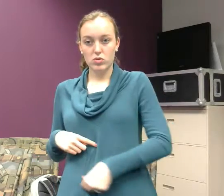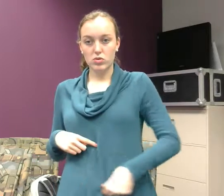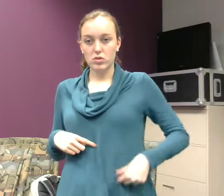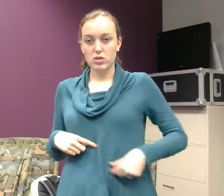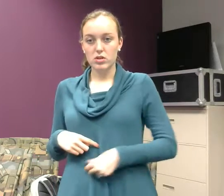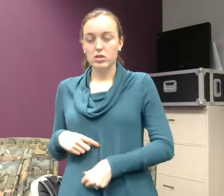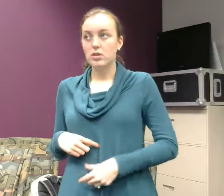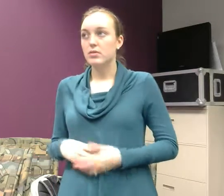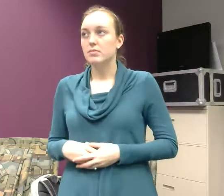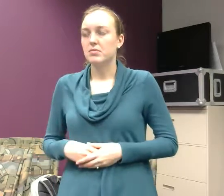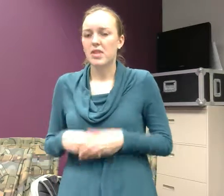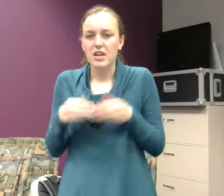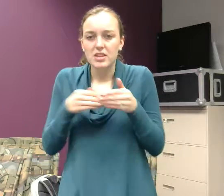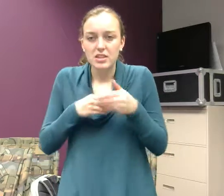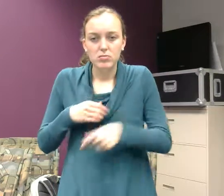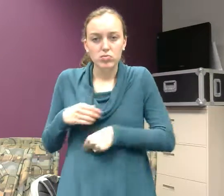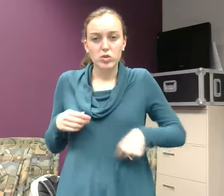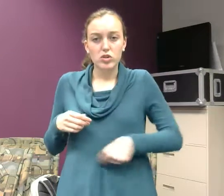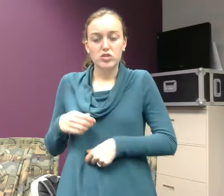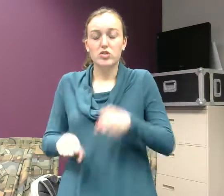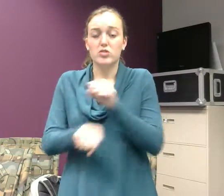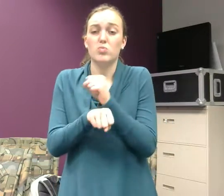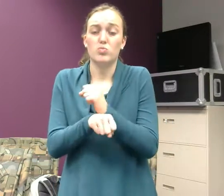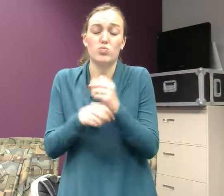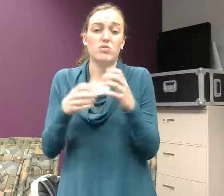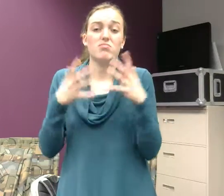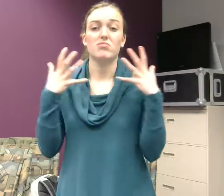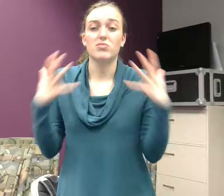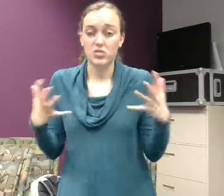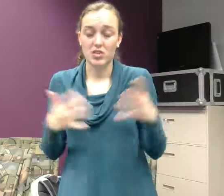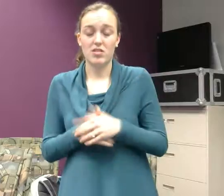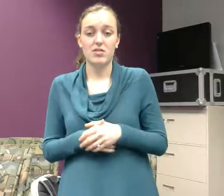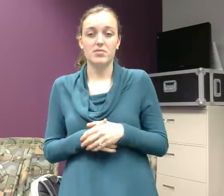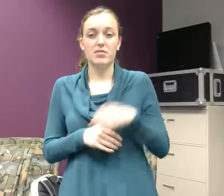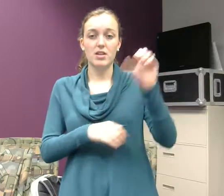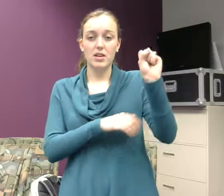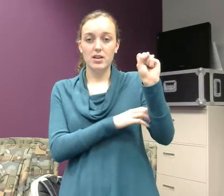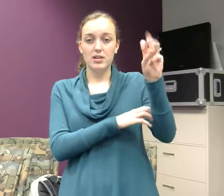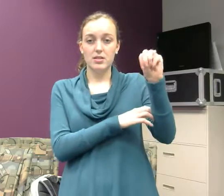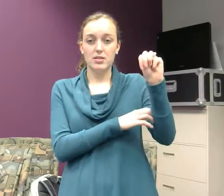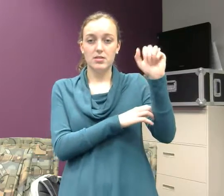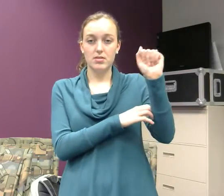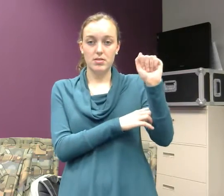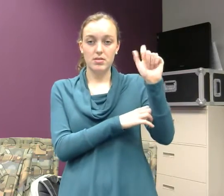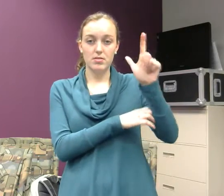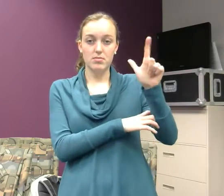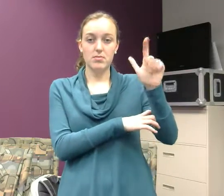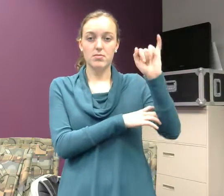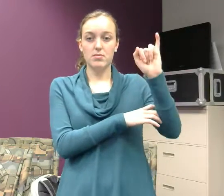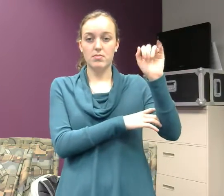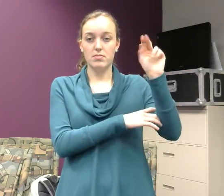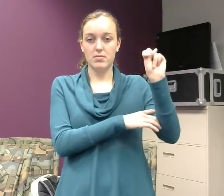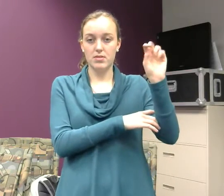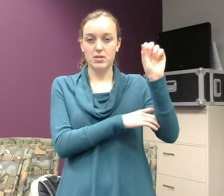small intestines, do the most work of any other part of your organs in the digestive system. And in